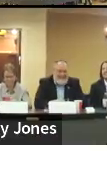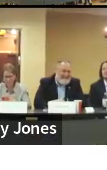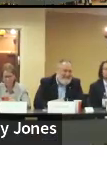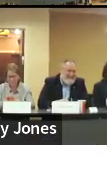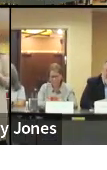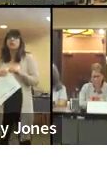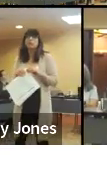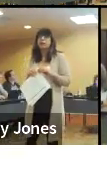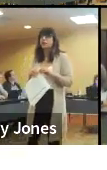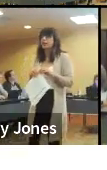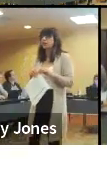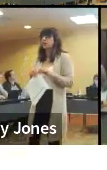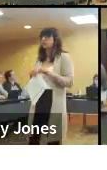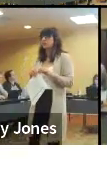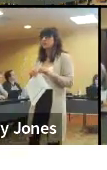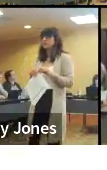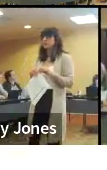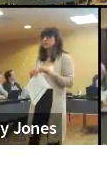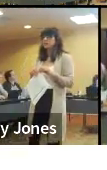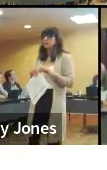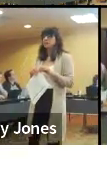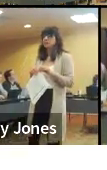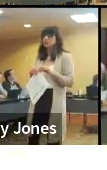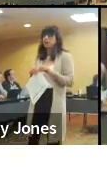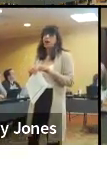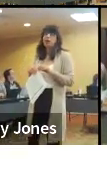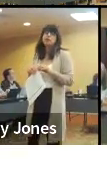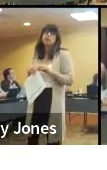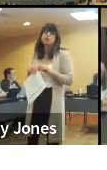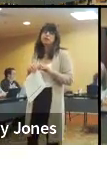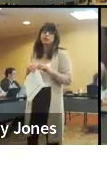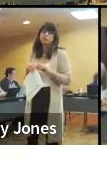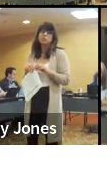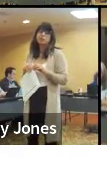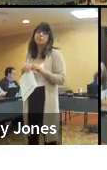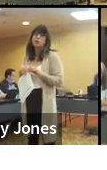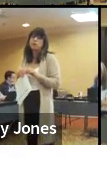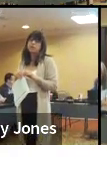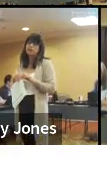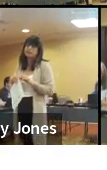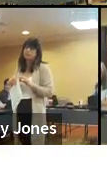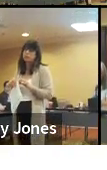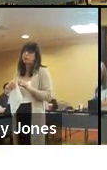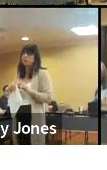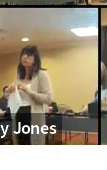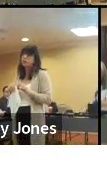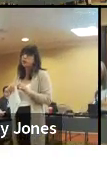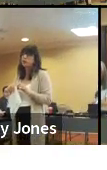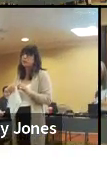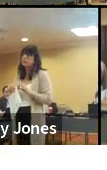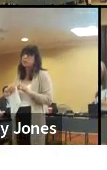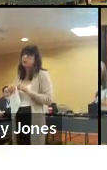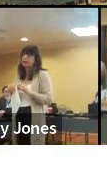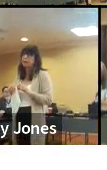Okay, all right, folks, we're getting back online here. All right, so folks on Zoom, please bear with us. We're